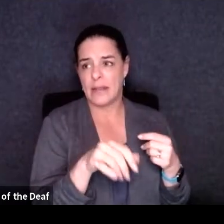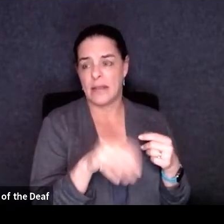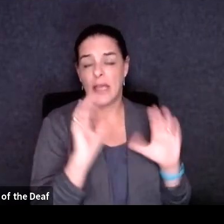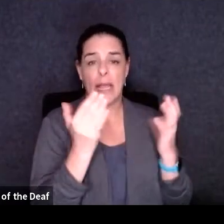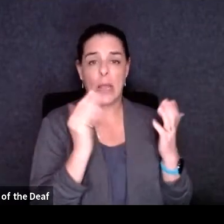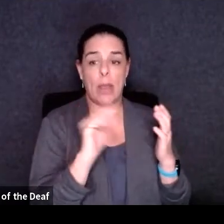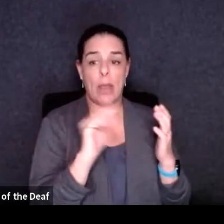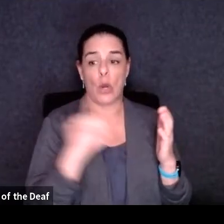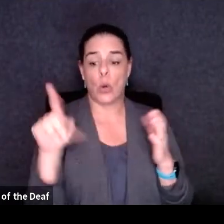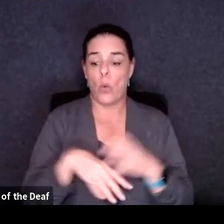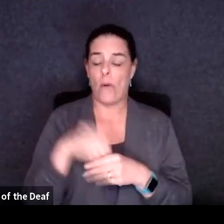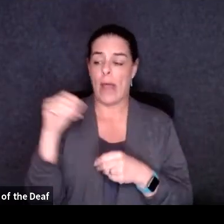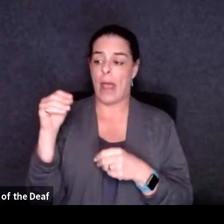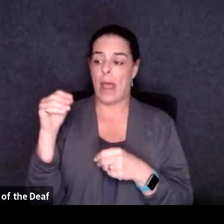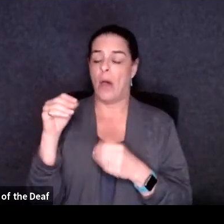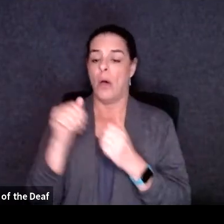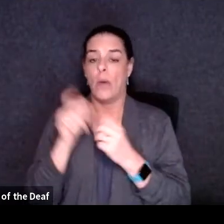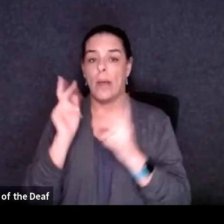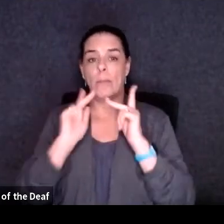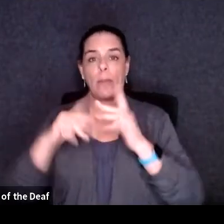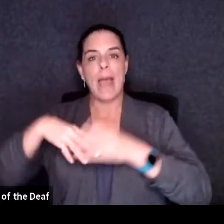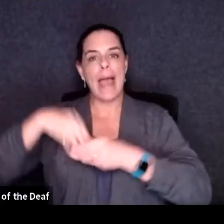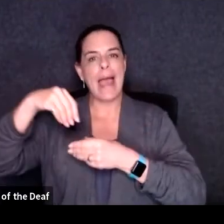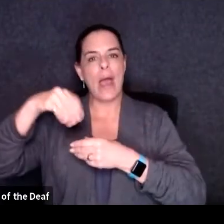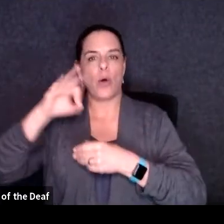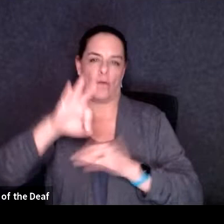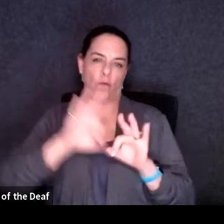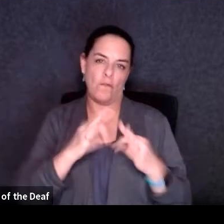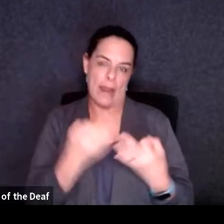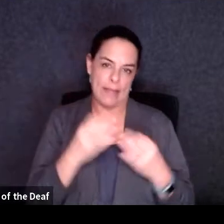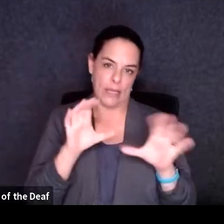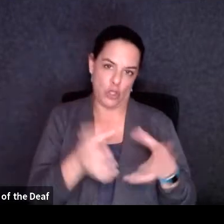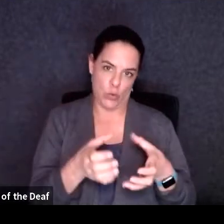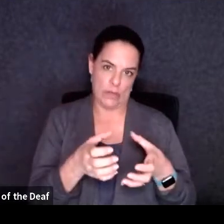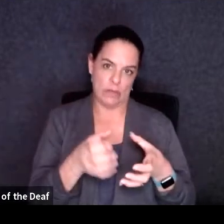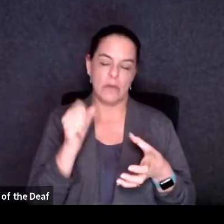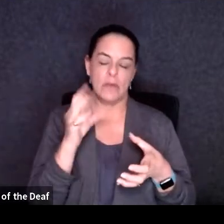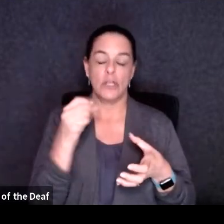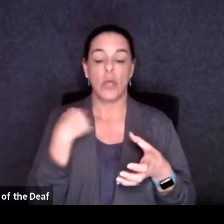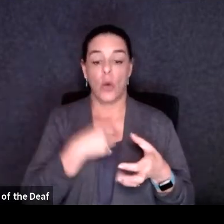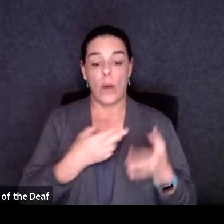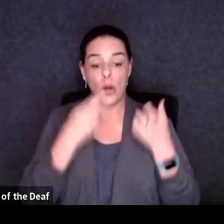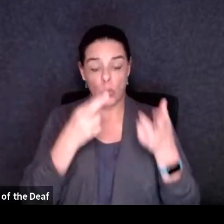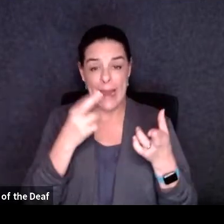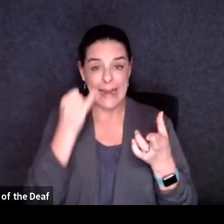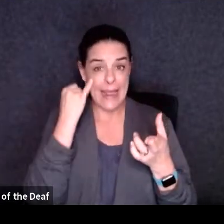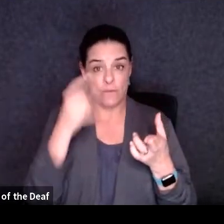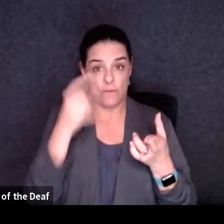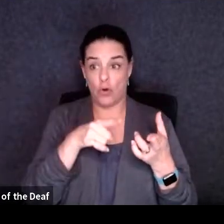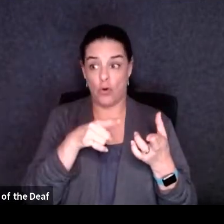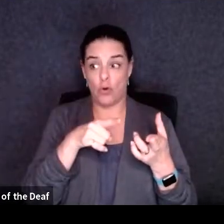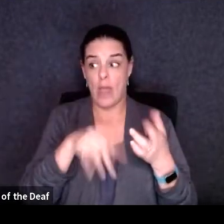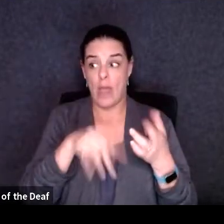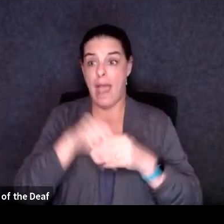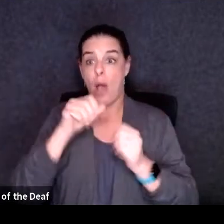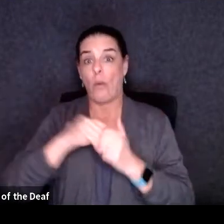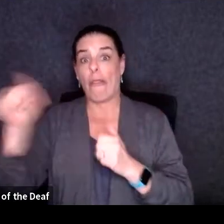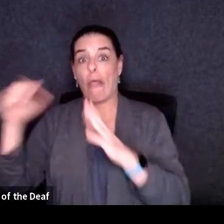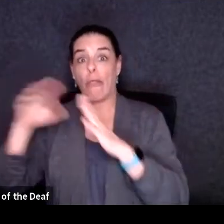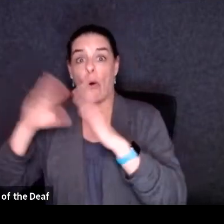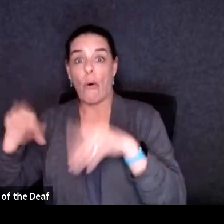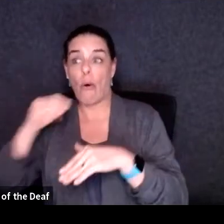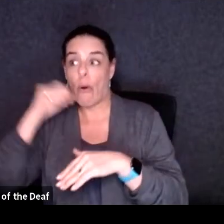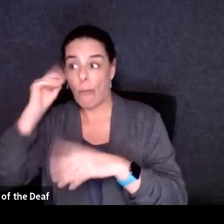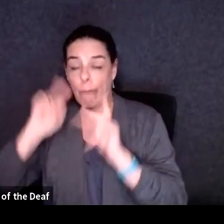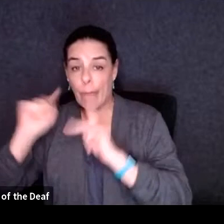versus going out and with people outside of your family unit. So we still recommend, when you're outside of that family unit, that you follow those 5 core actions.